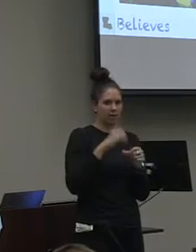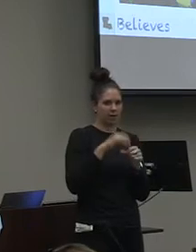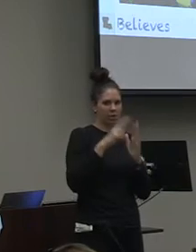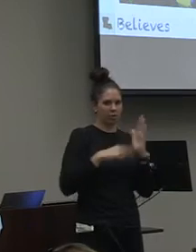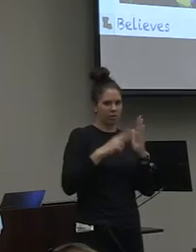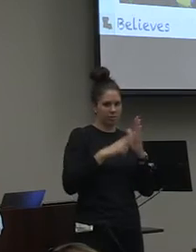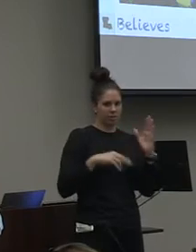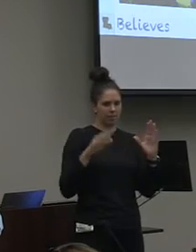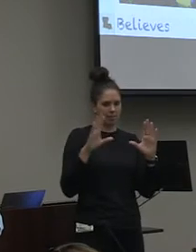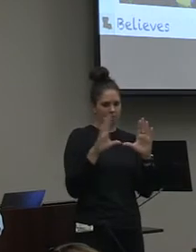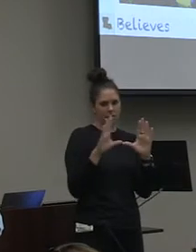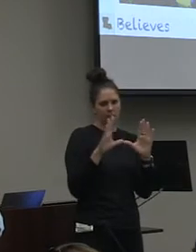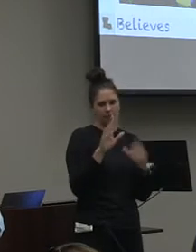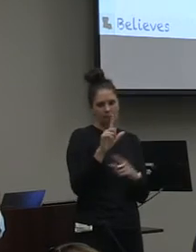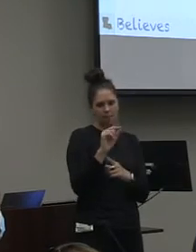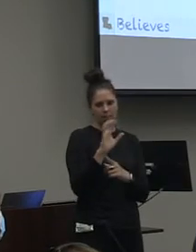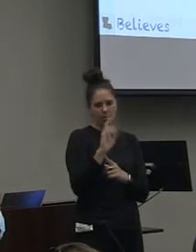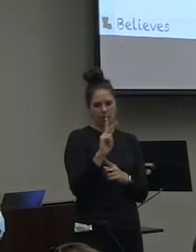literacy block.